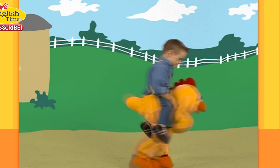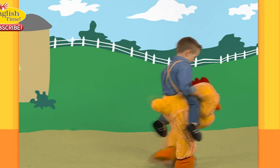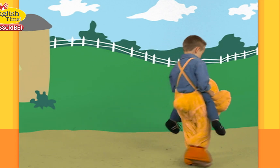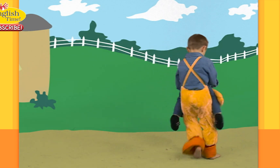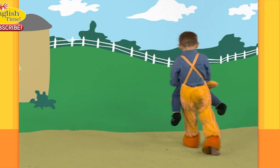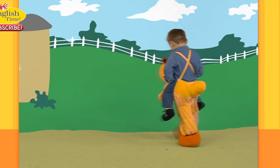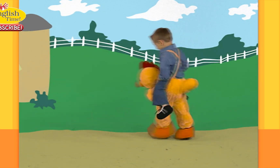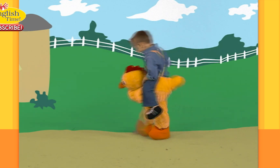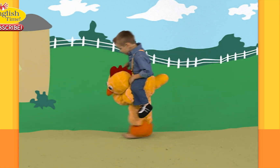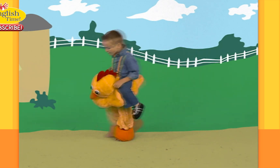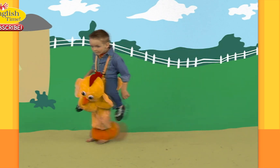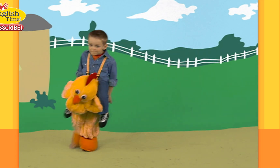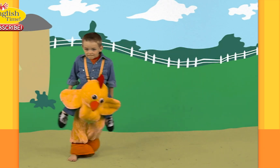Farm.